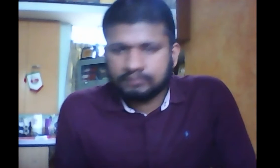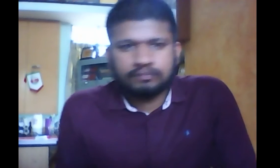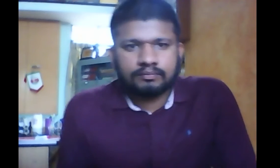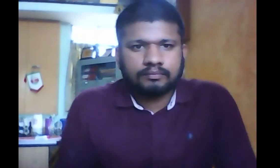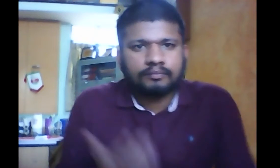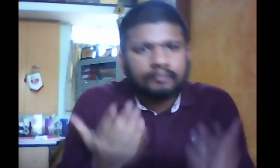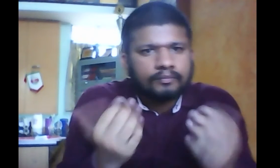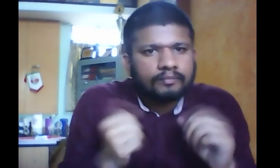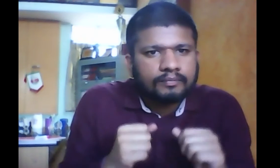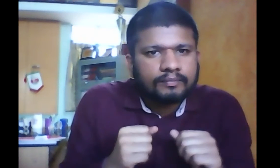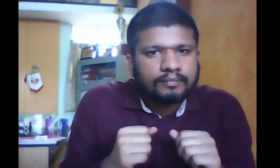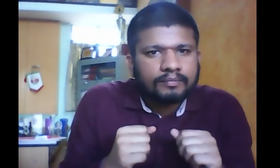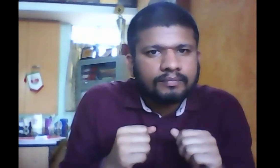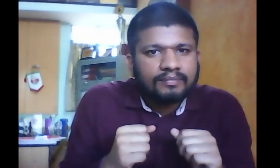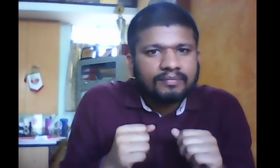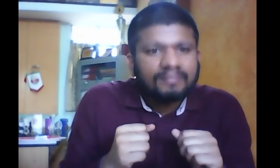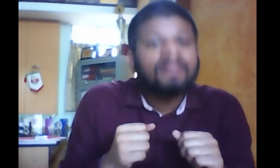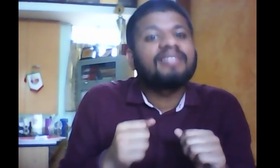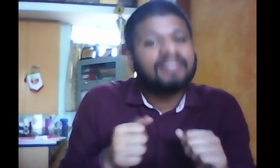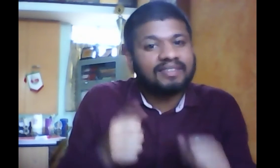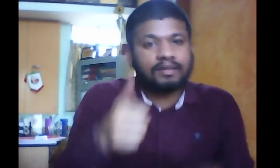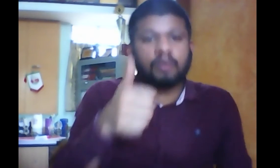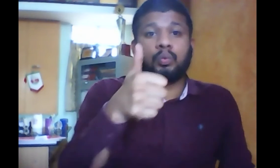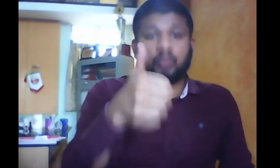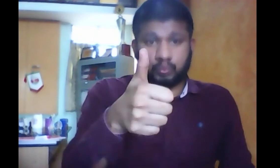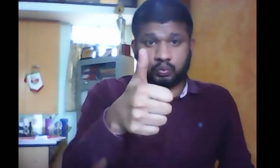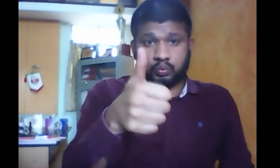Good night. Very good, very good.